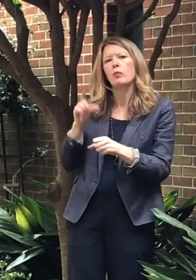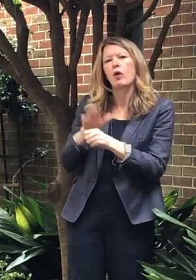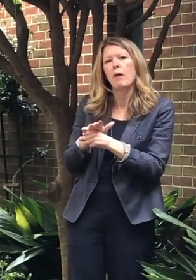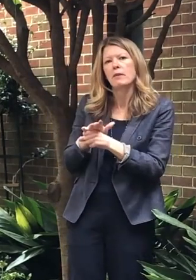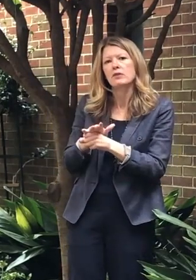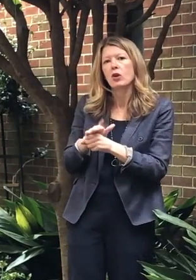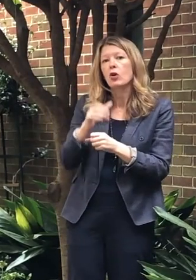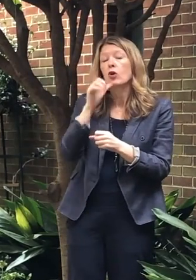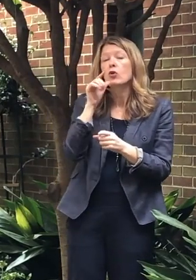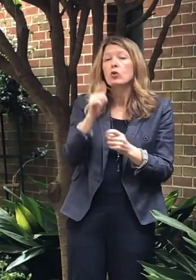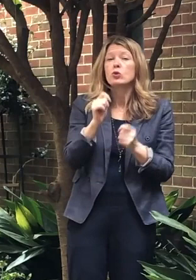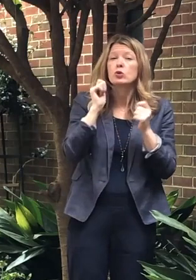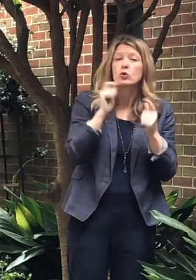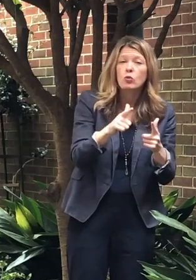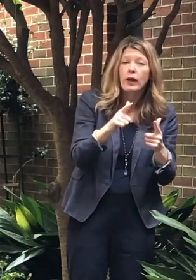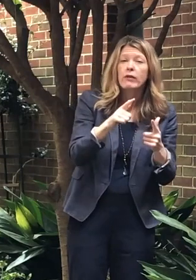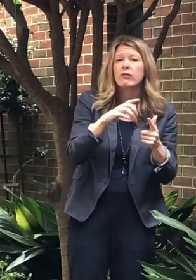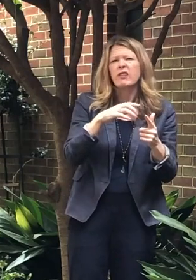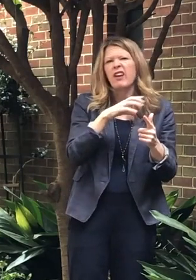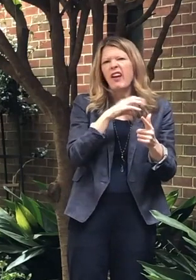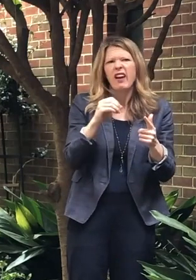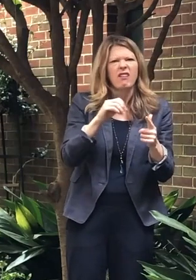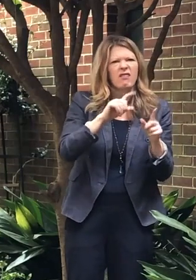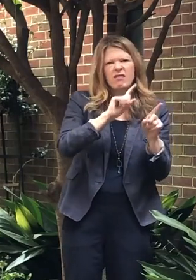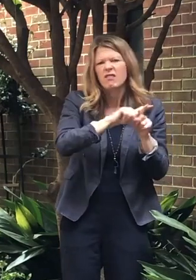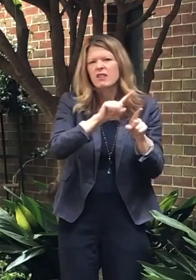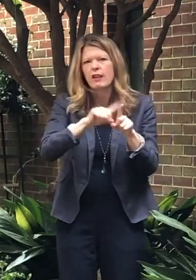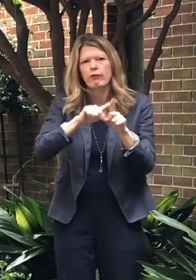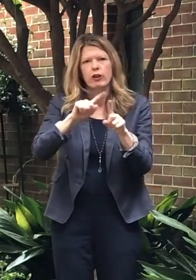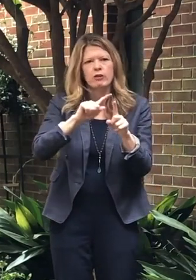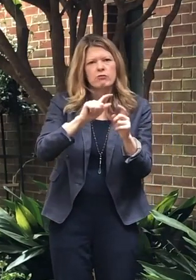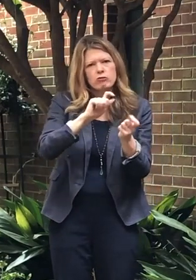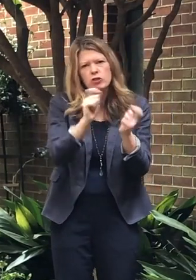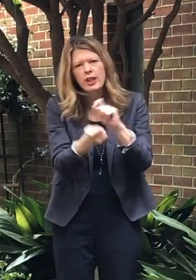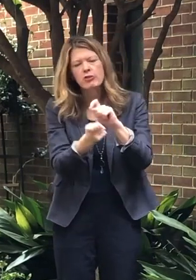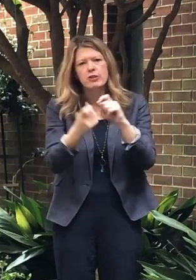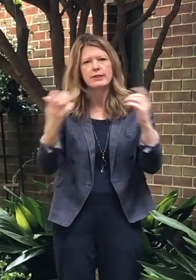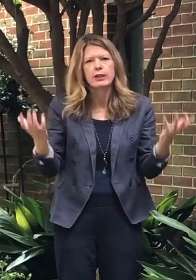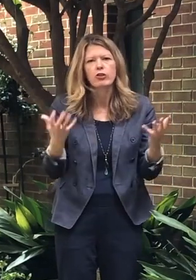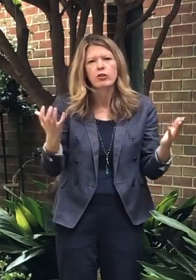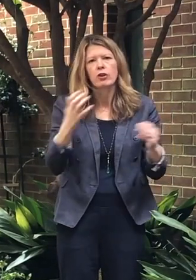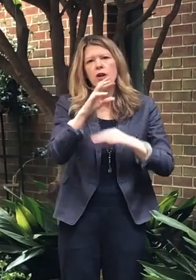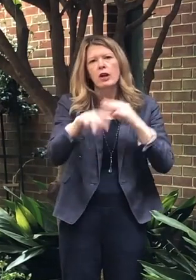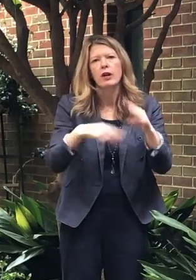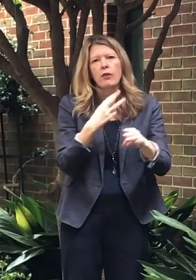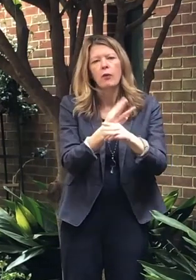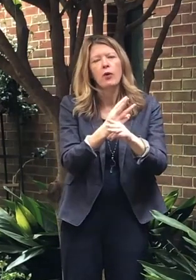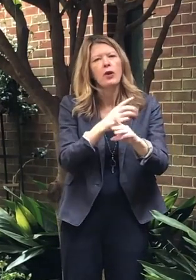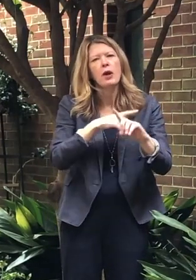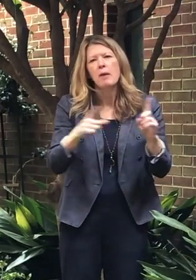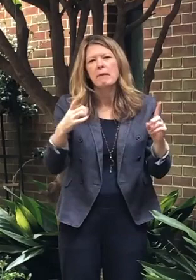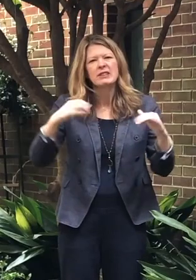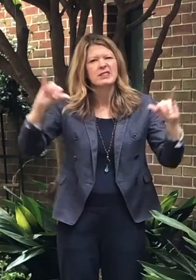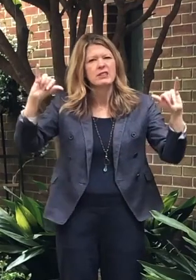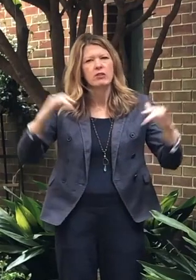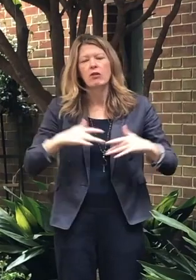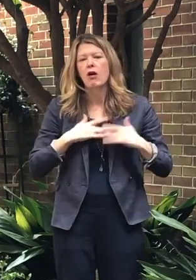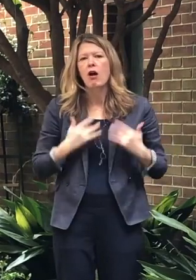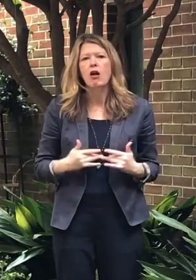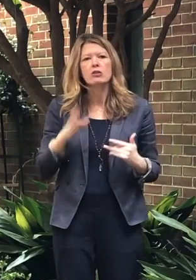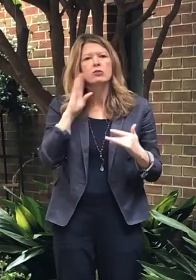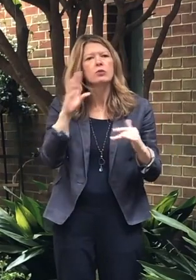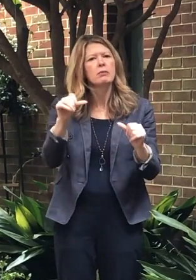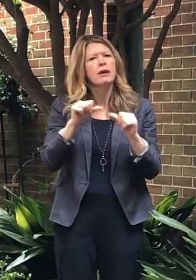the swift and varied changes of the world, our hearts may surely there be fixed, where